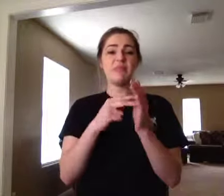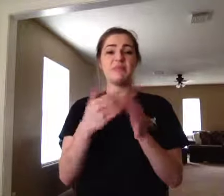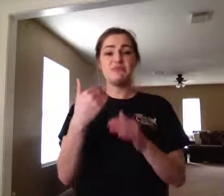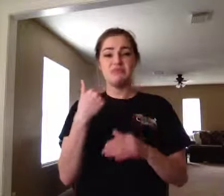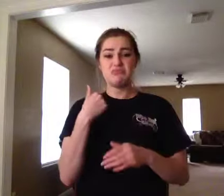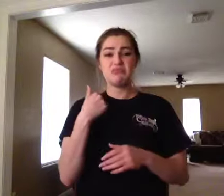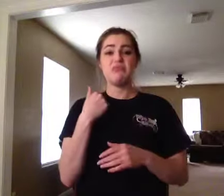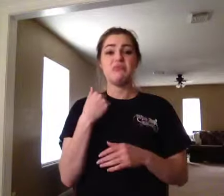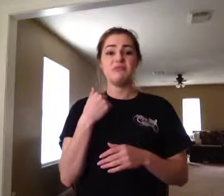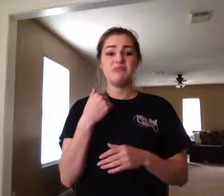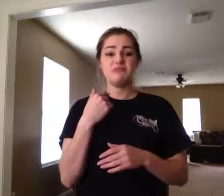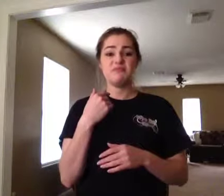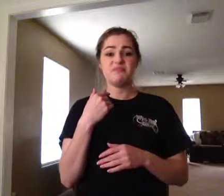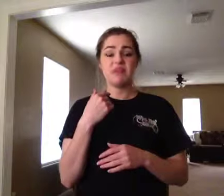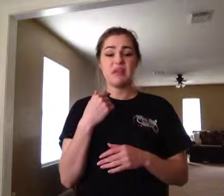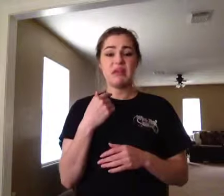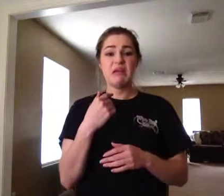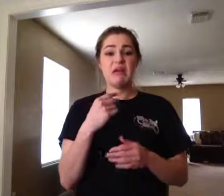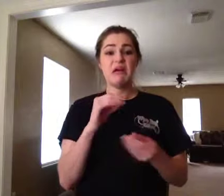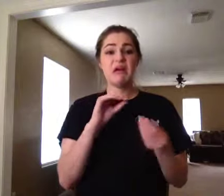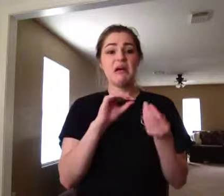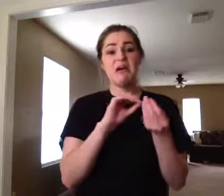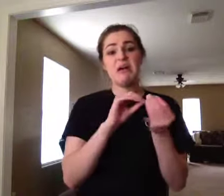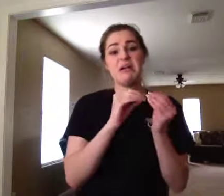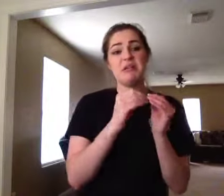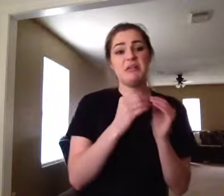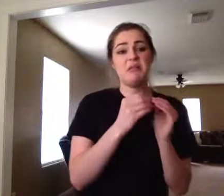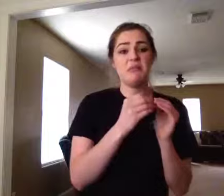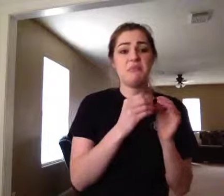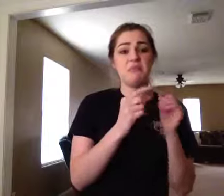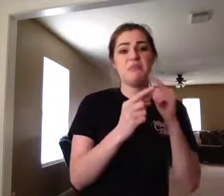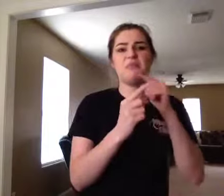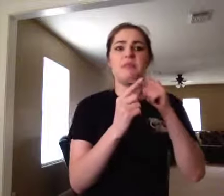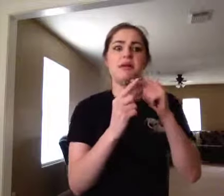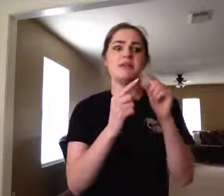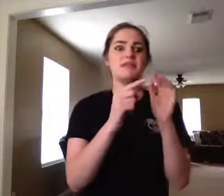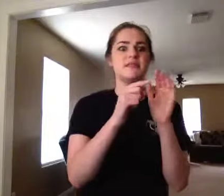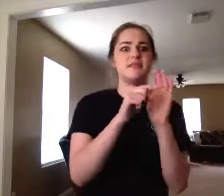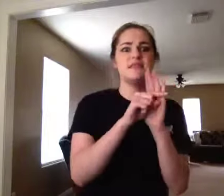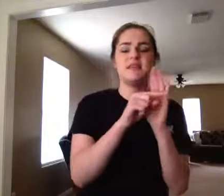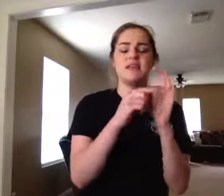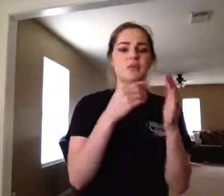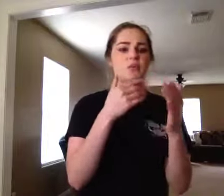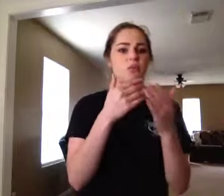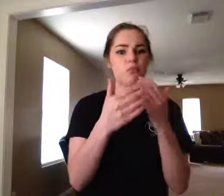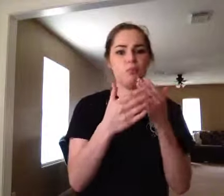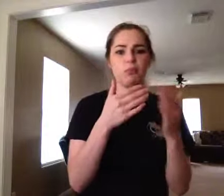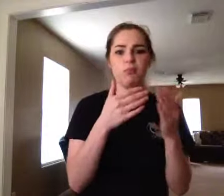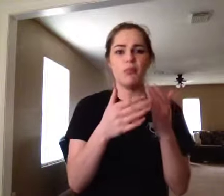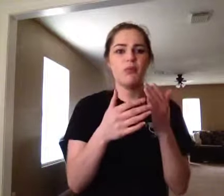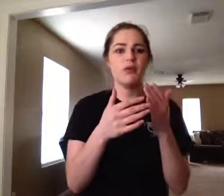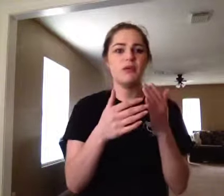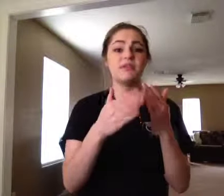Well, the divided part can't be 0, on technicality. The math symbol is Q for